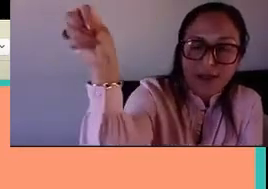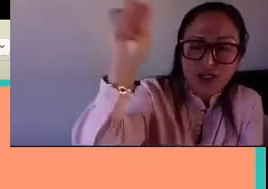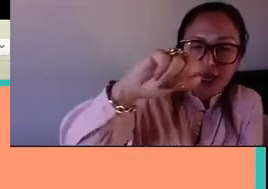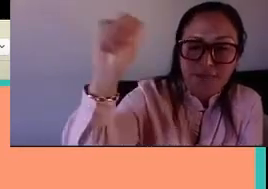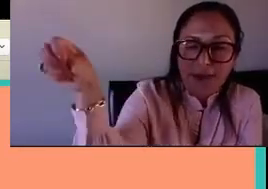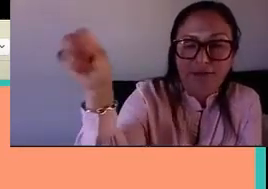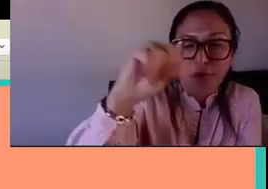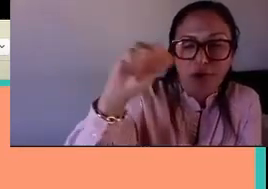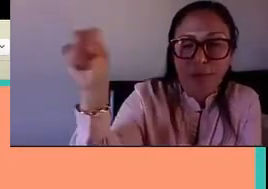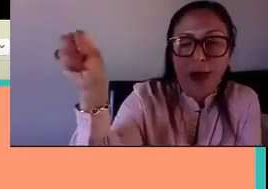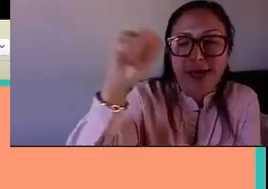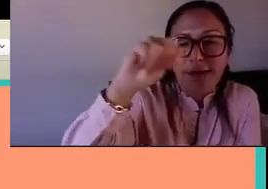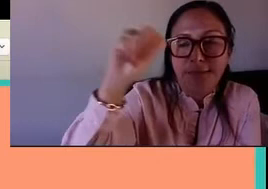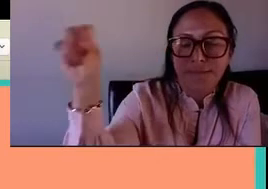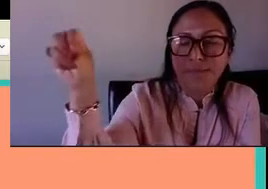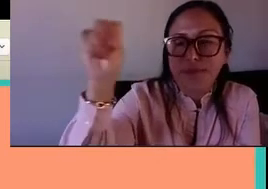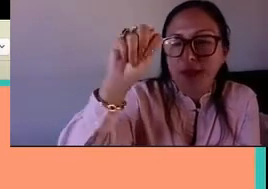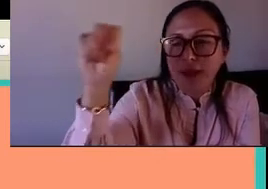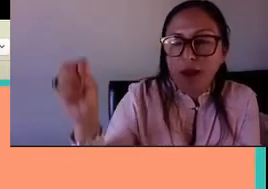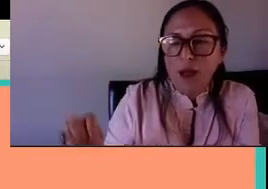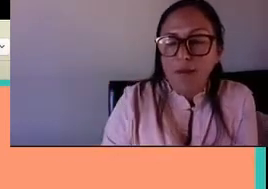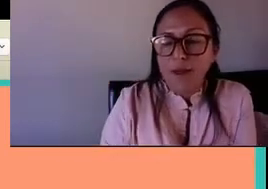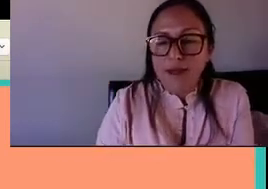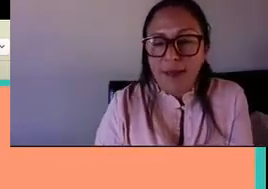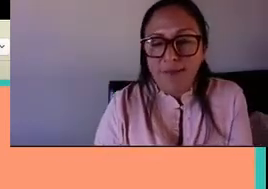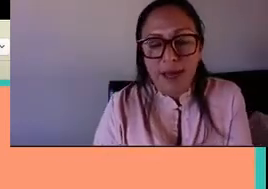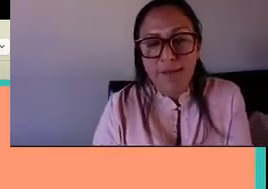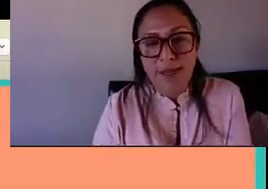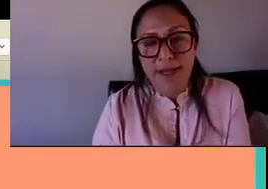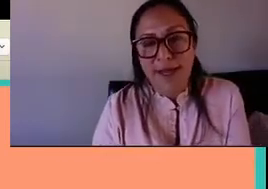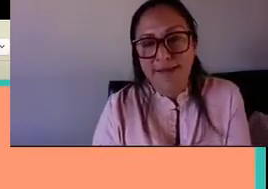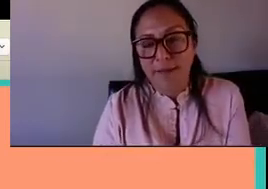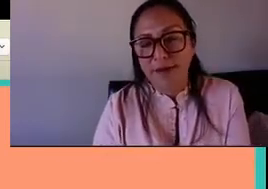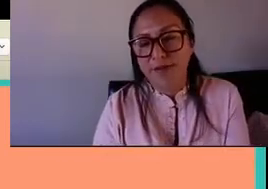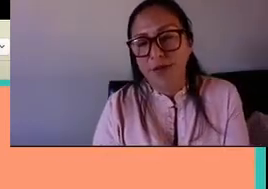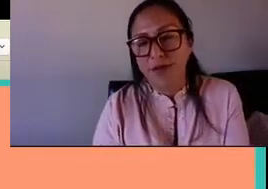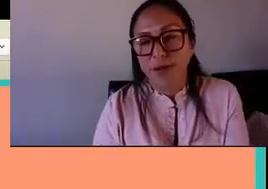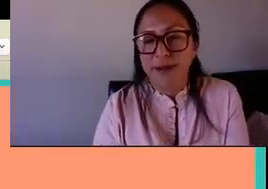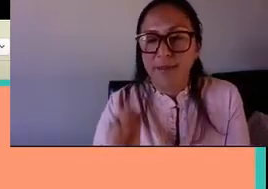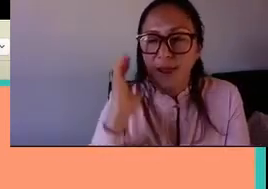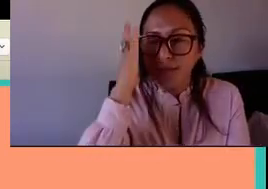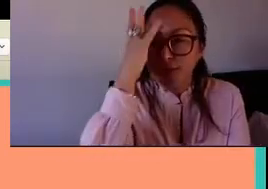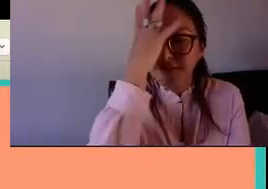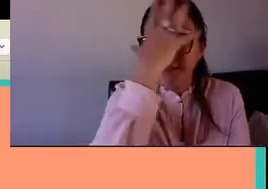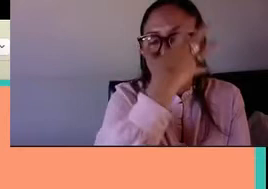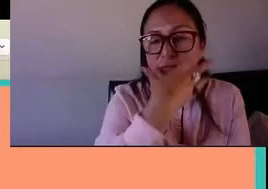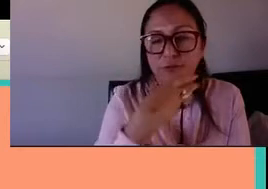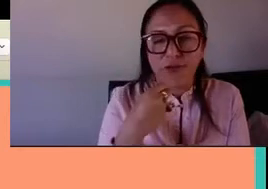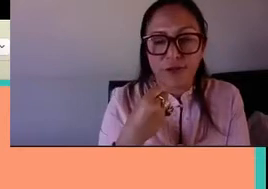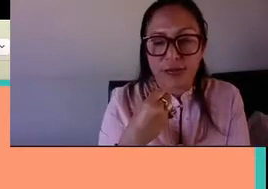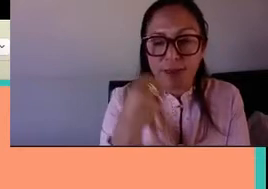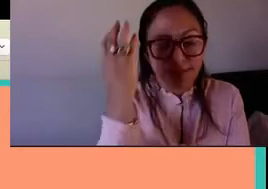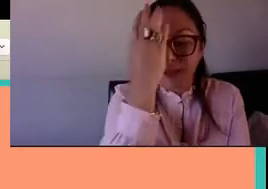and shaking back and forth, potty. Nap time, in case at preschool they're doing nap time, so it's time